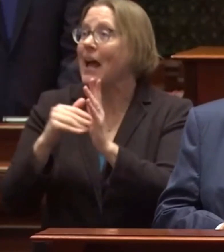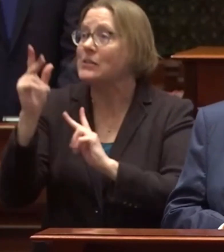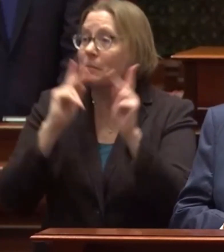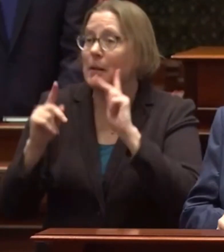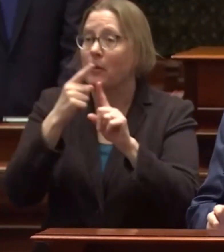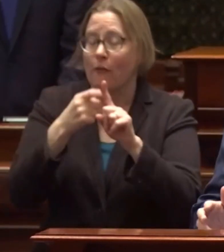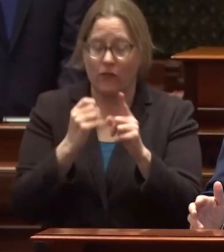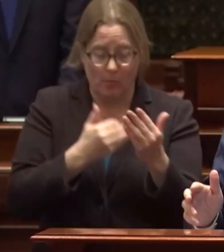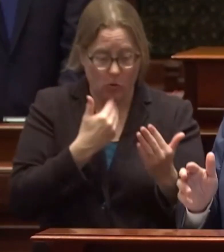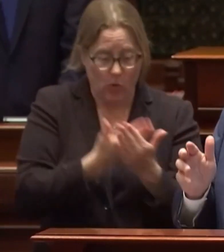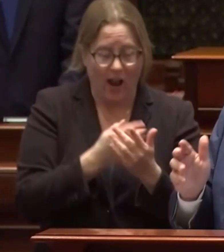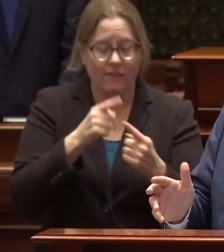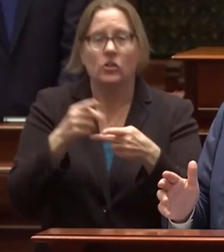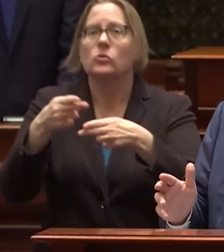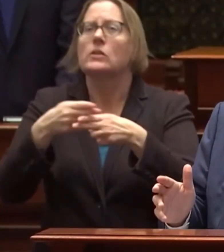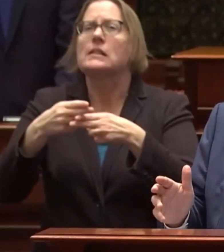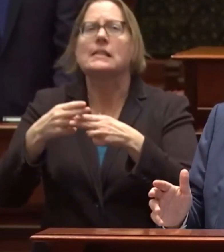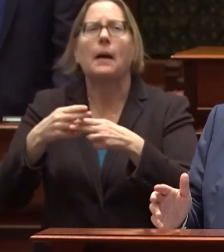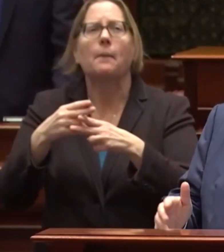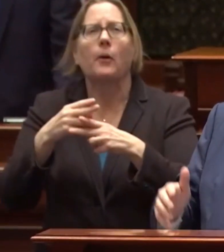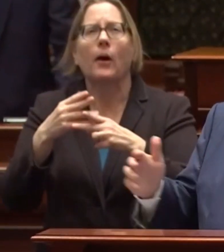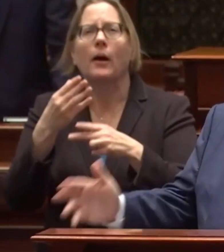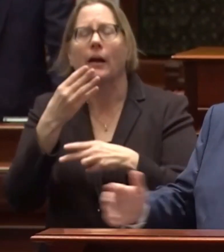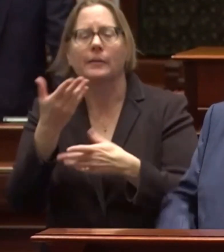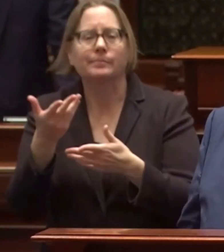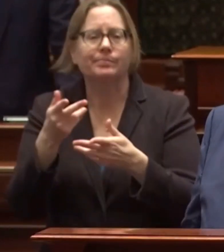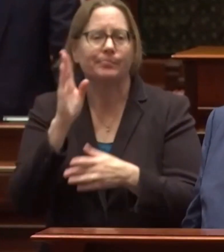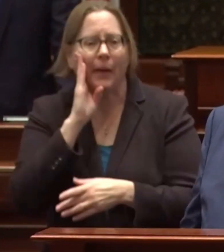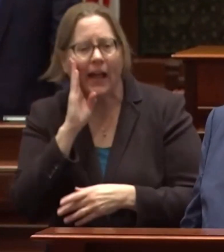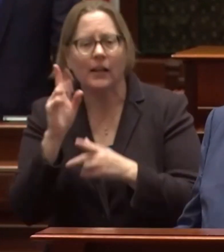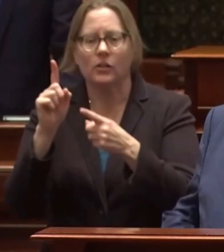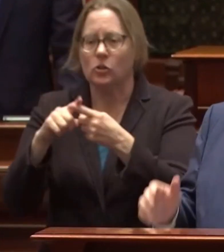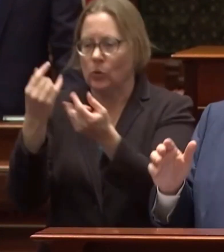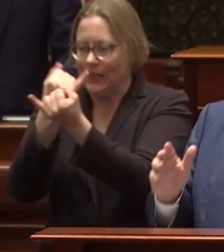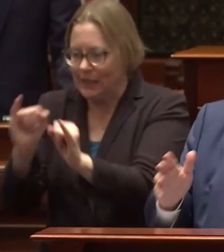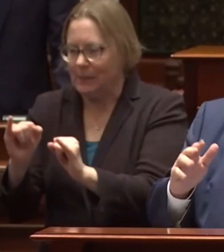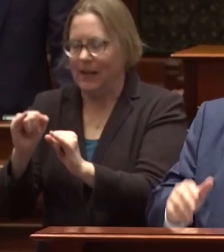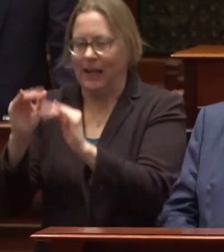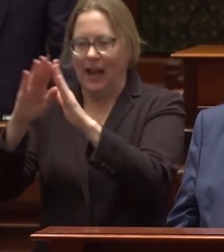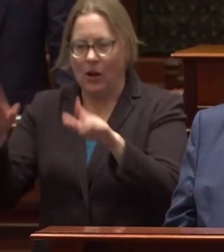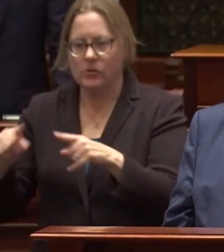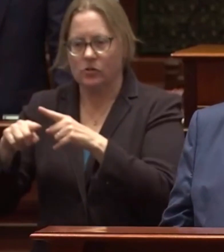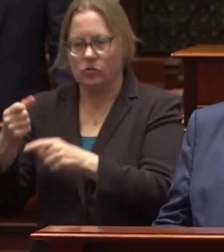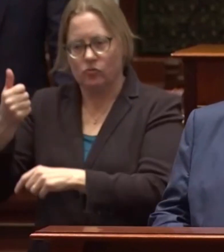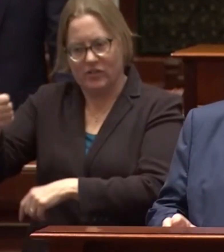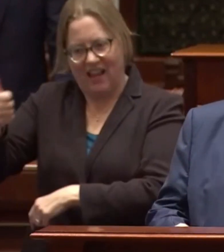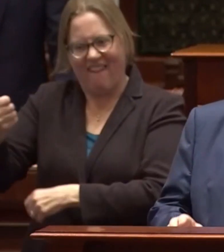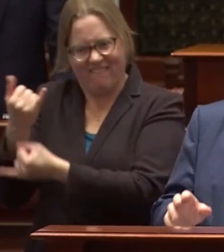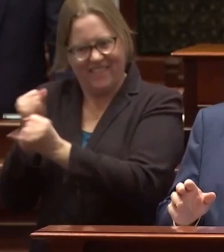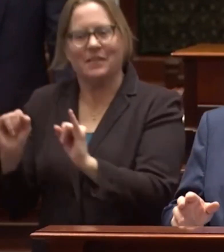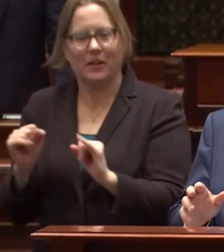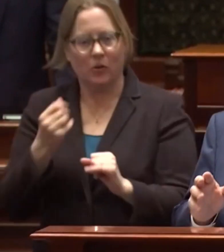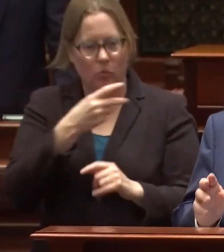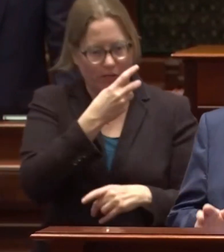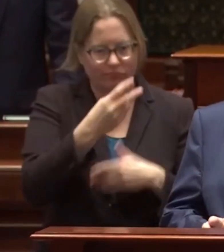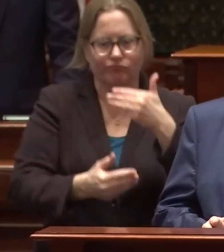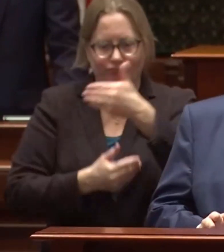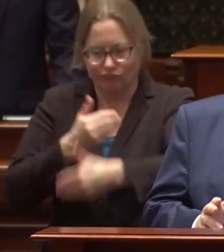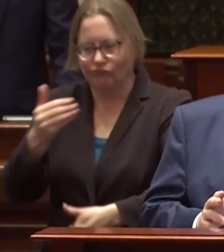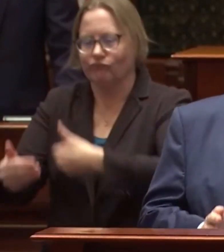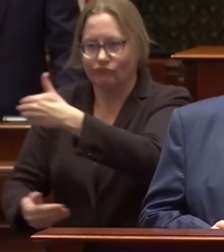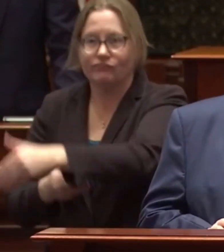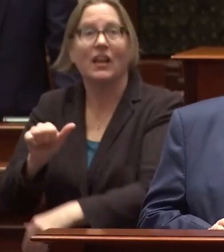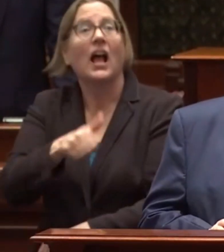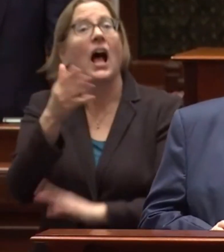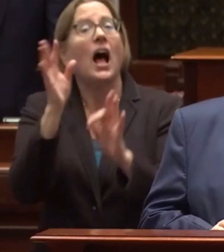to temporary shelter to independent housing and self-sufficiency. Thousands of others have moved on to find